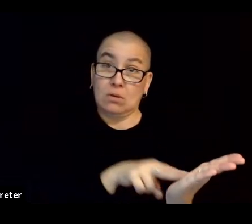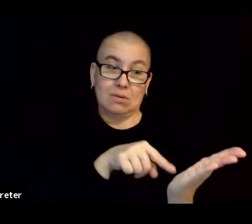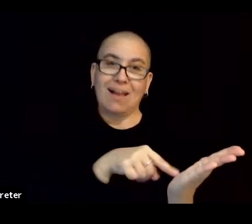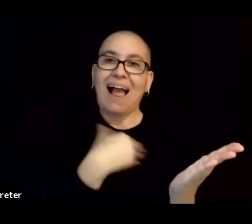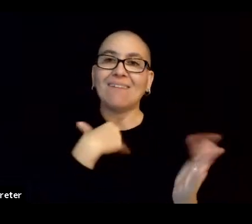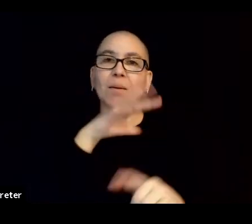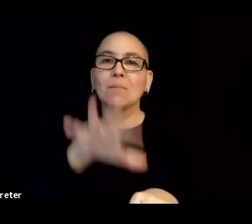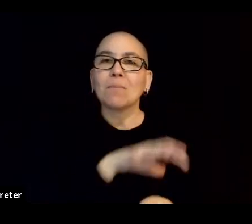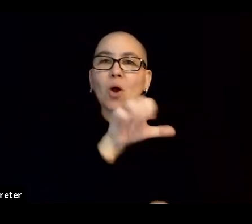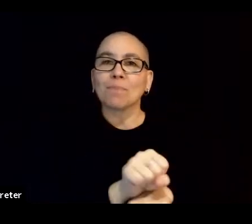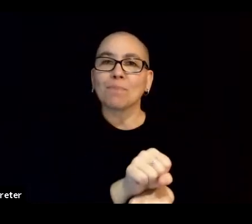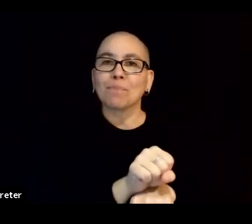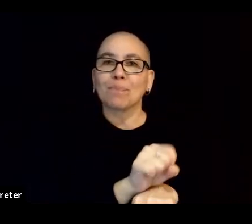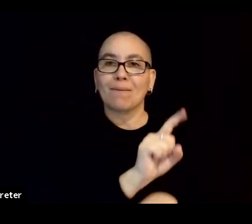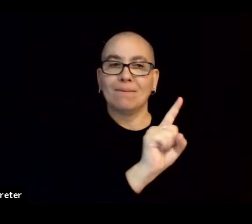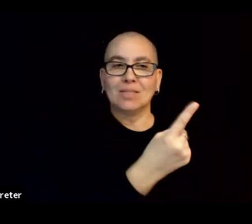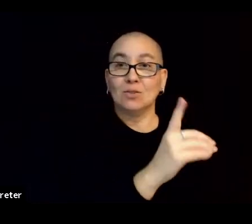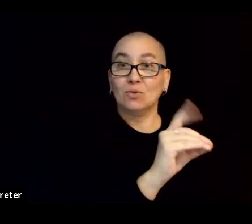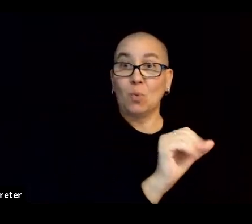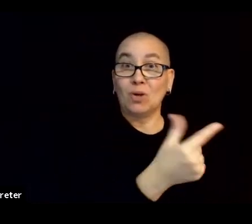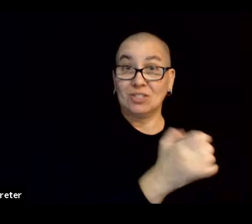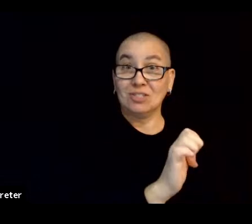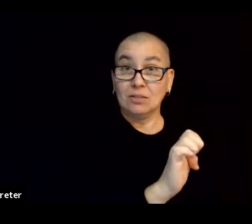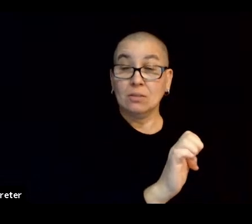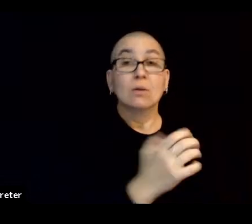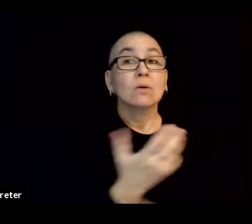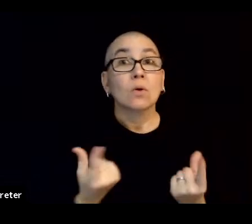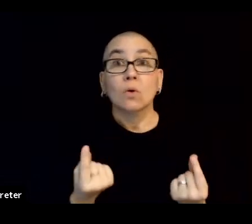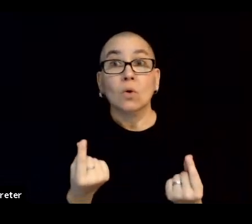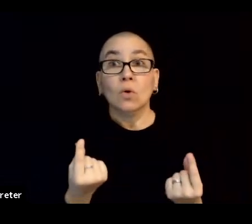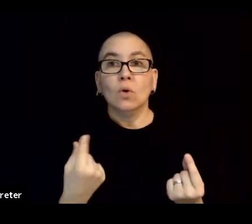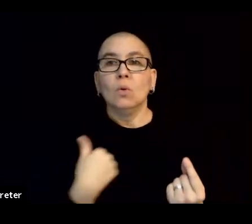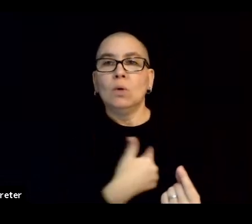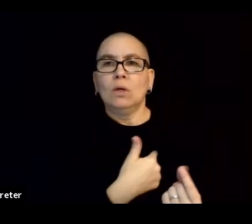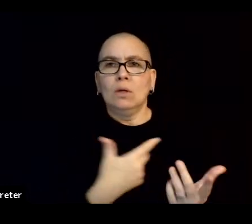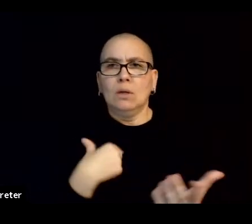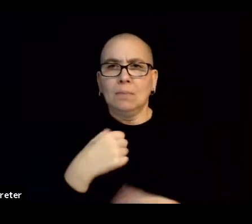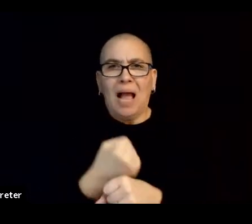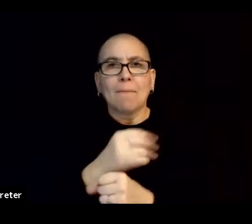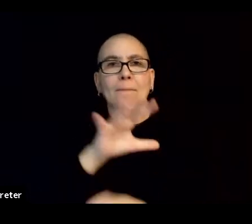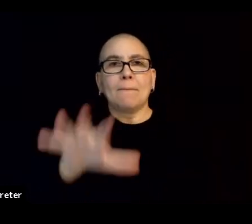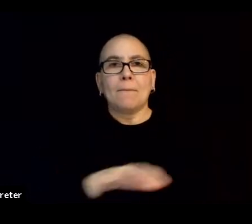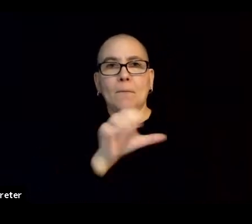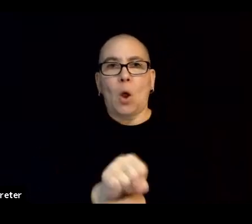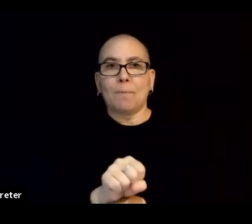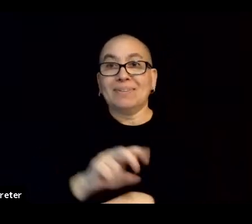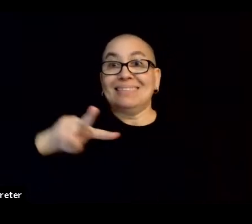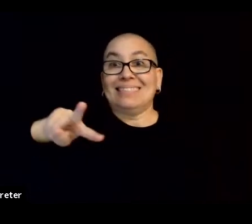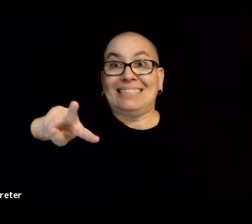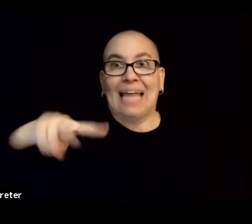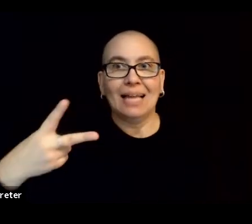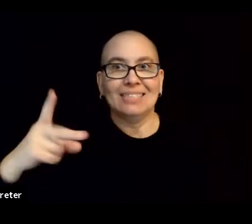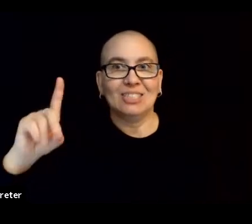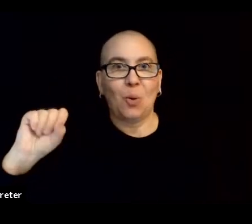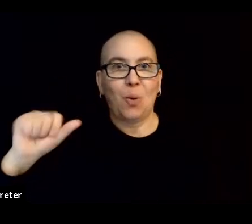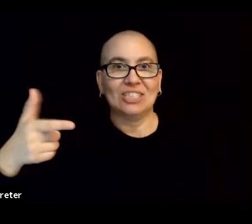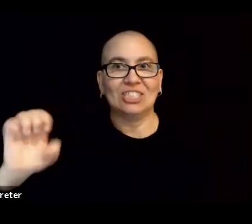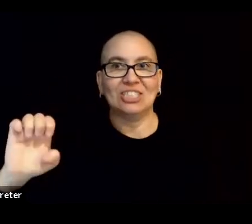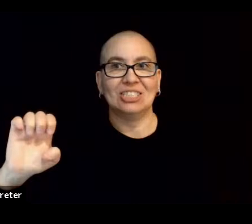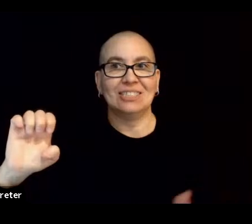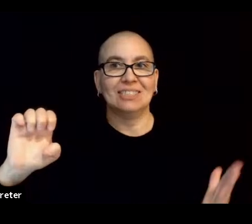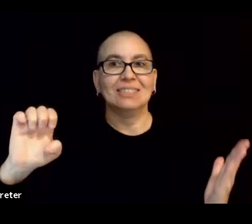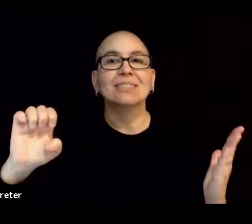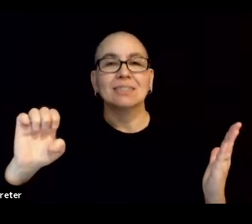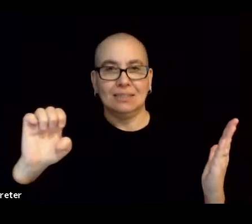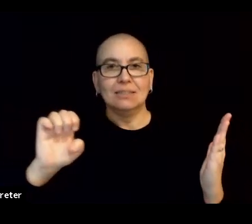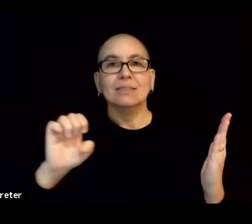are making the appointment for the second dose because we want to make sure that they receive their second dose on time. And